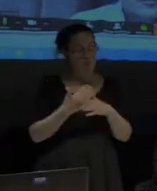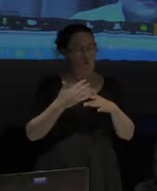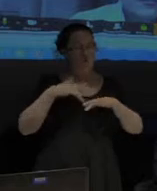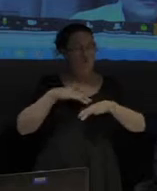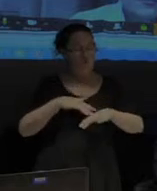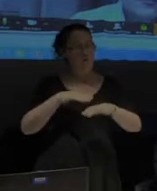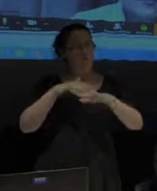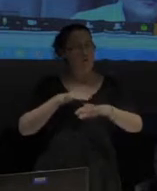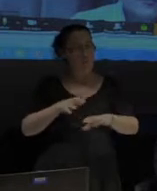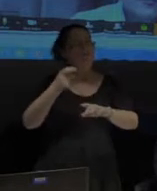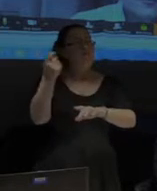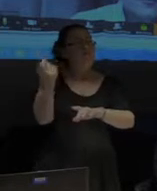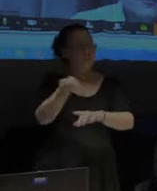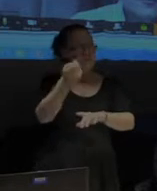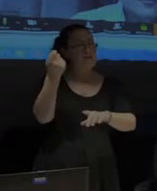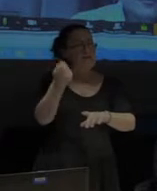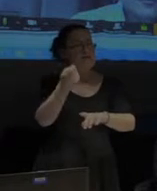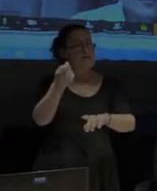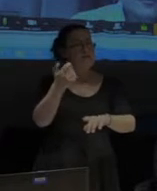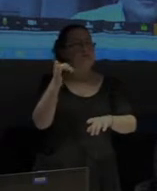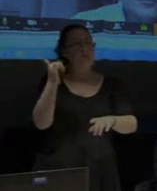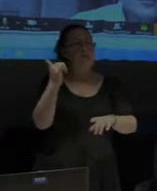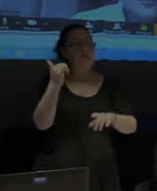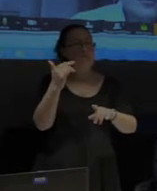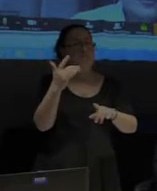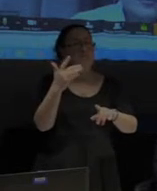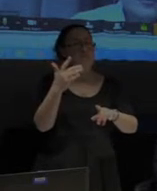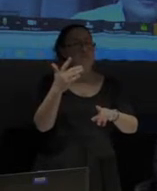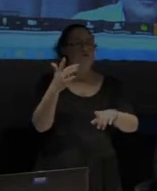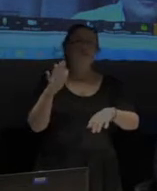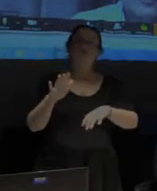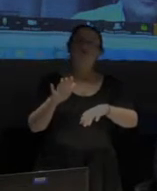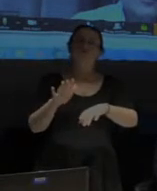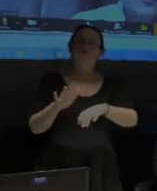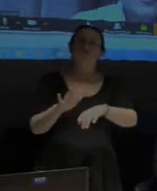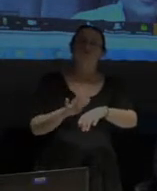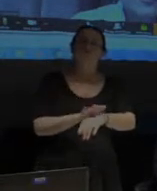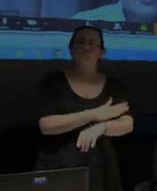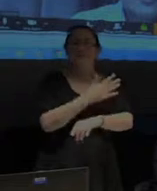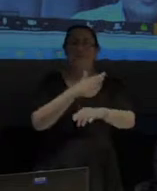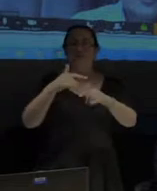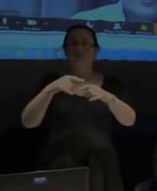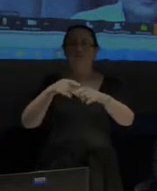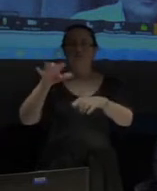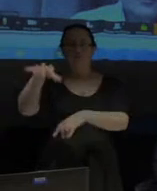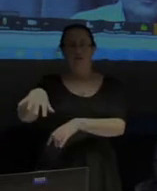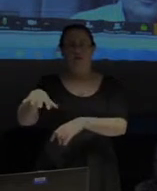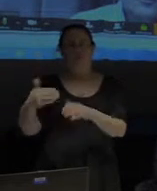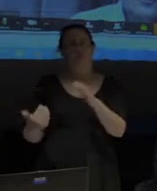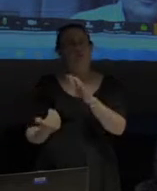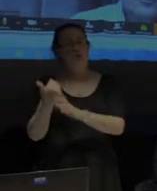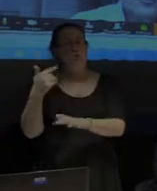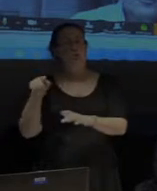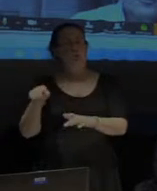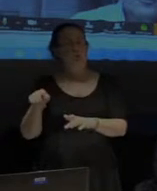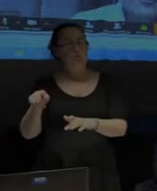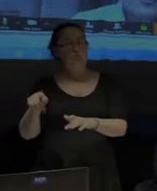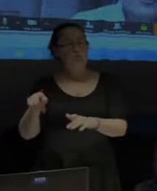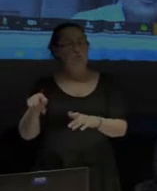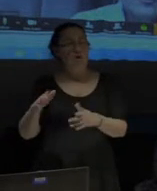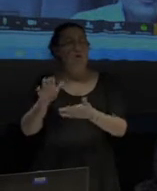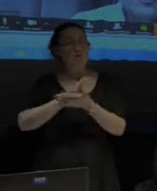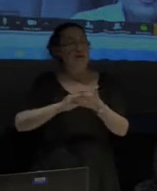sometimes the successes are in the greenfield sites where things are new. And that doesn't mean you ignore everything